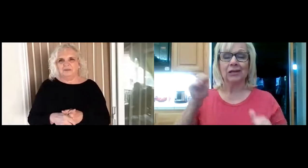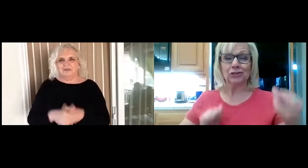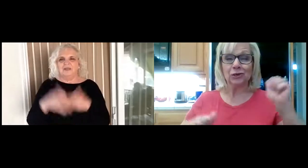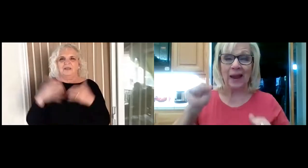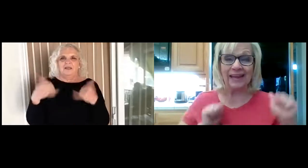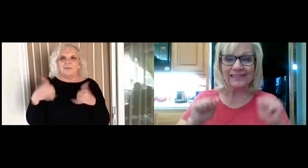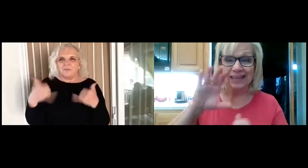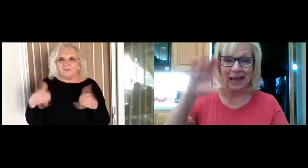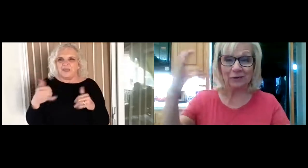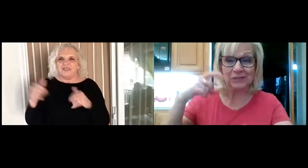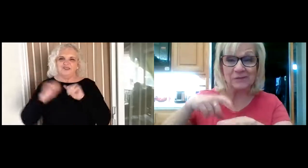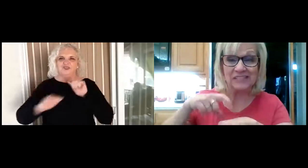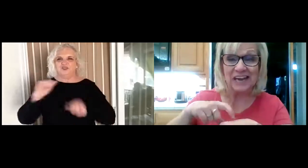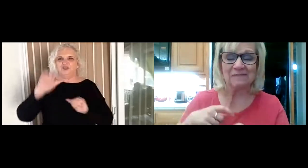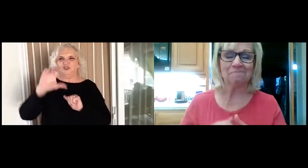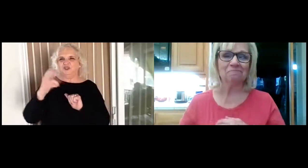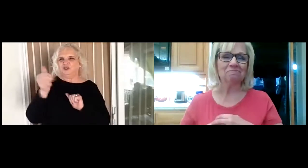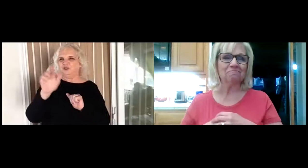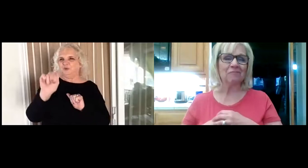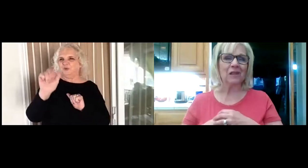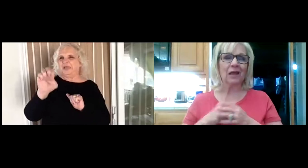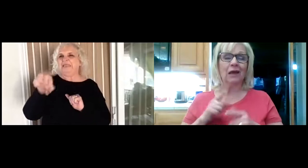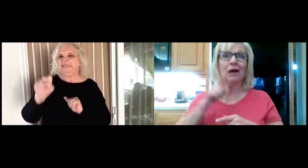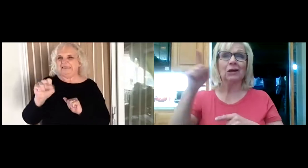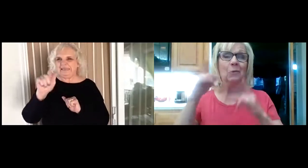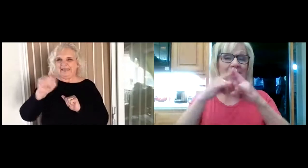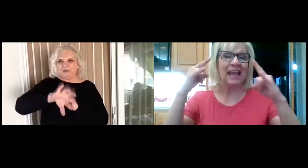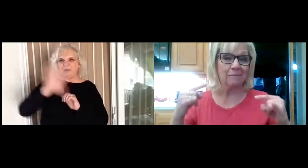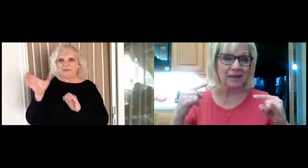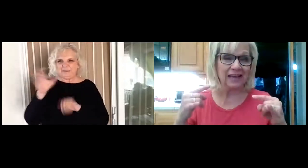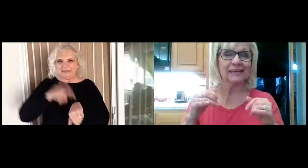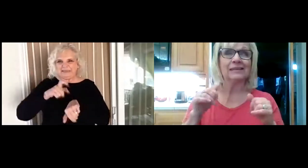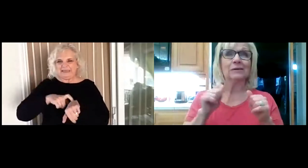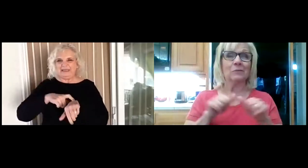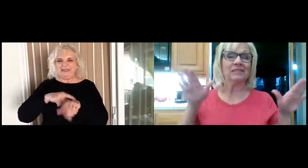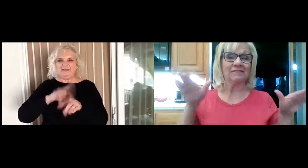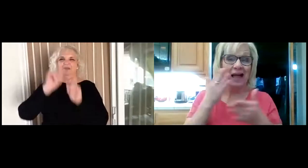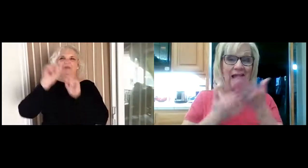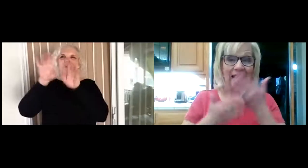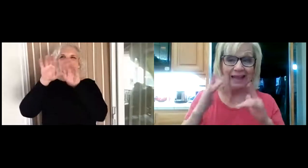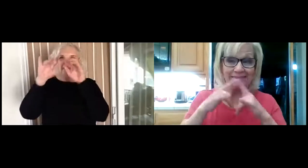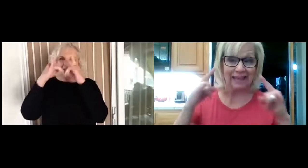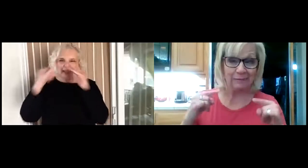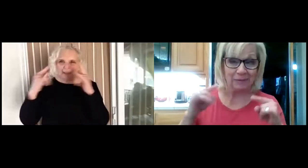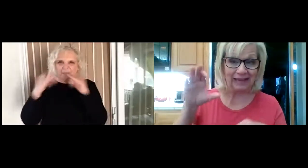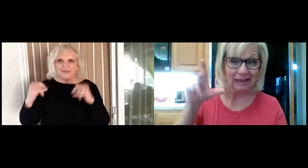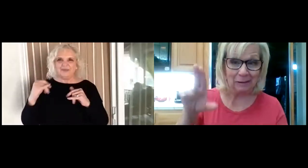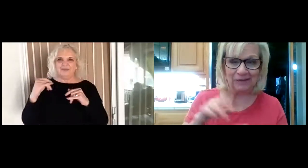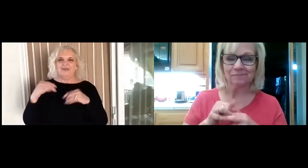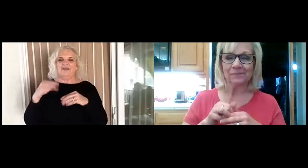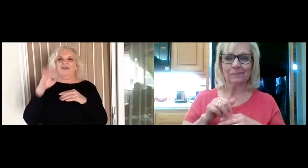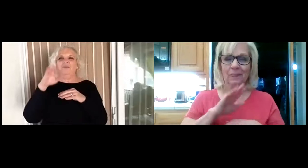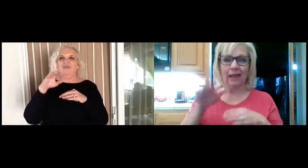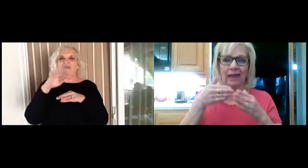Playing charades at Christmas time, going camping with the Flying Hands Camping